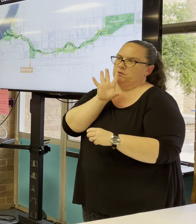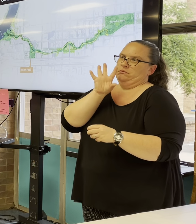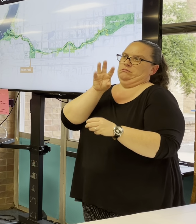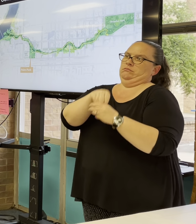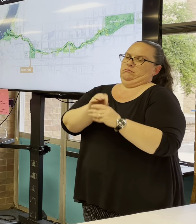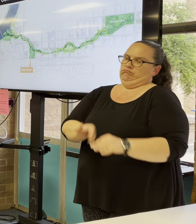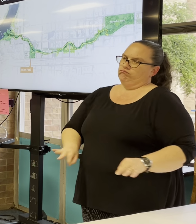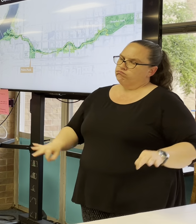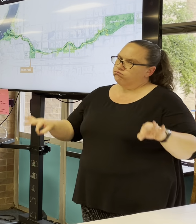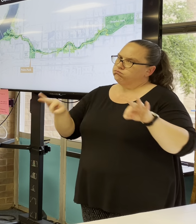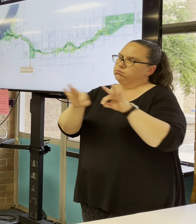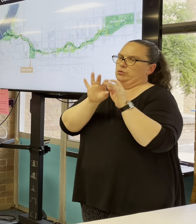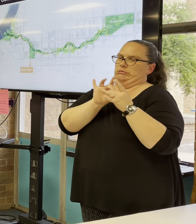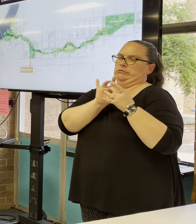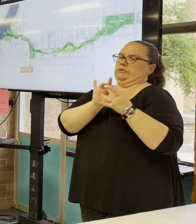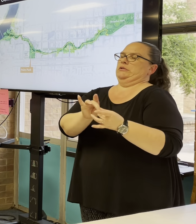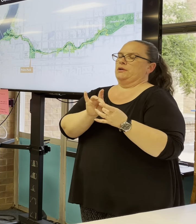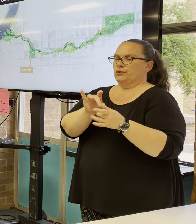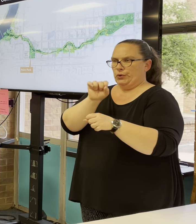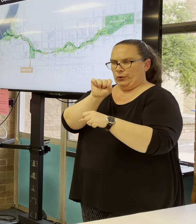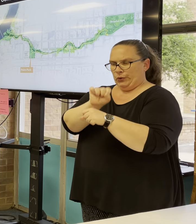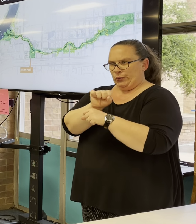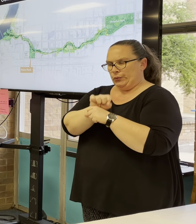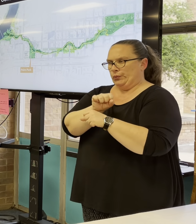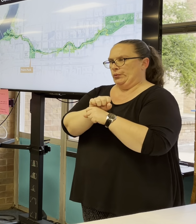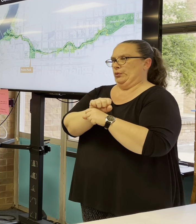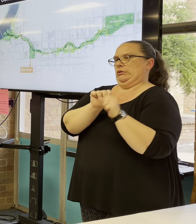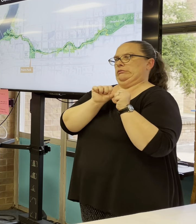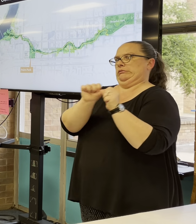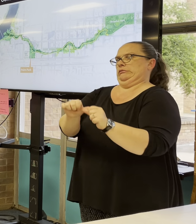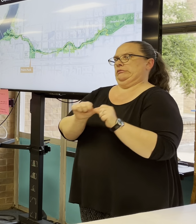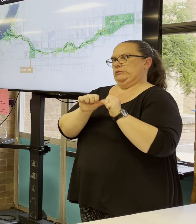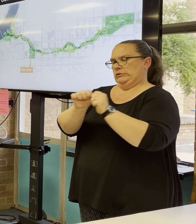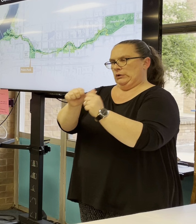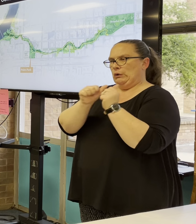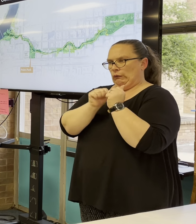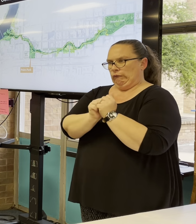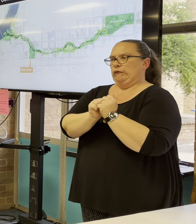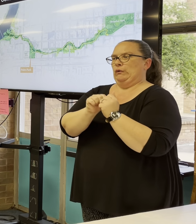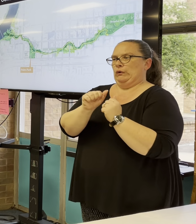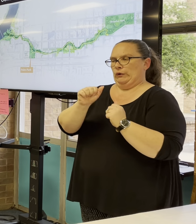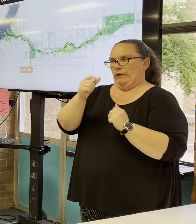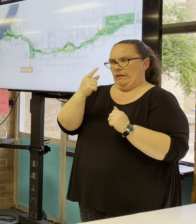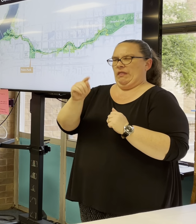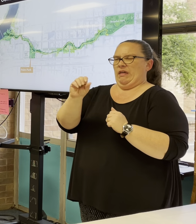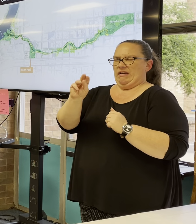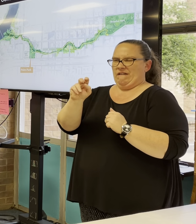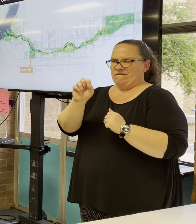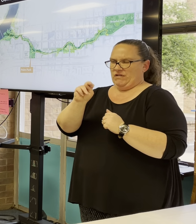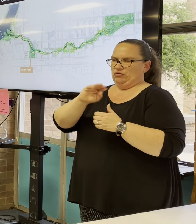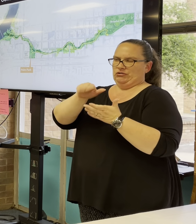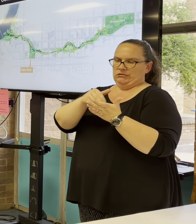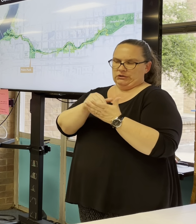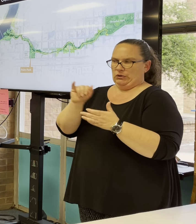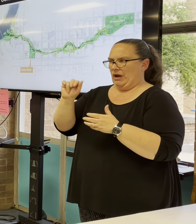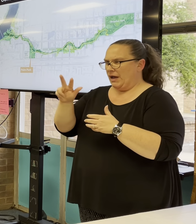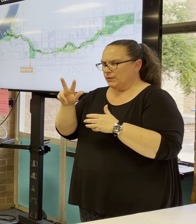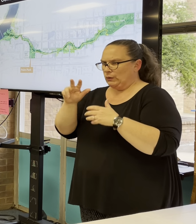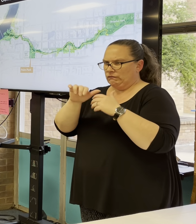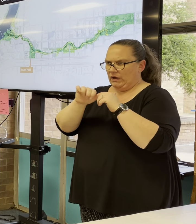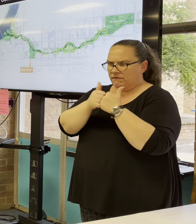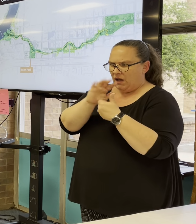connection, and working tirelessly on the Convention Center redevelopment in I-35 about what opportunities that could